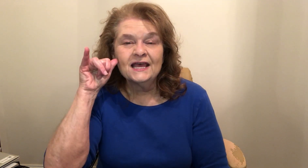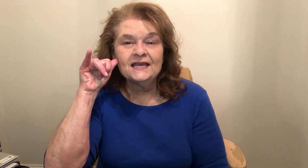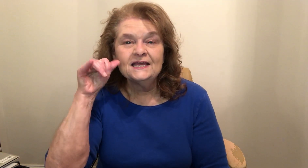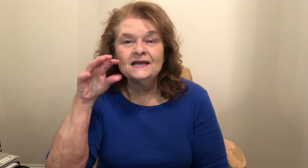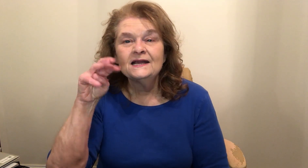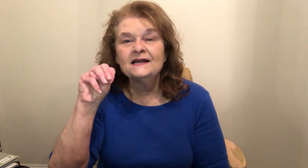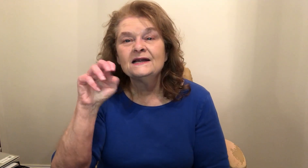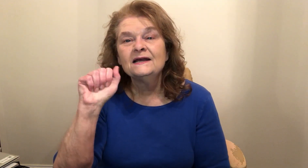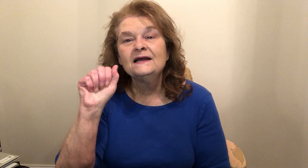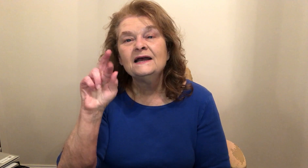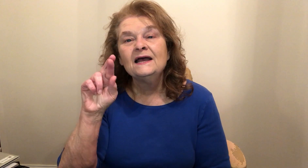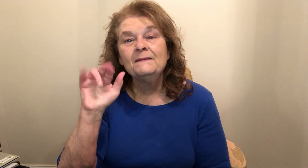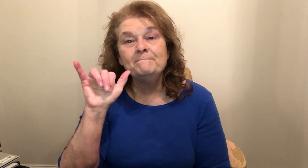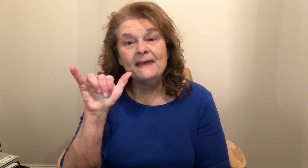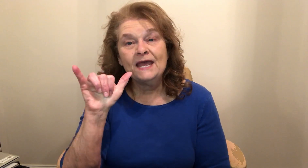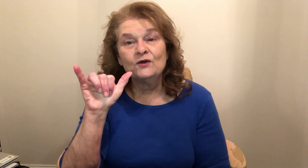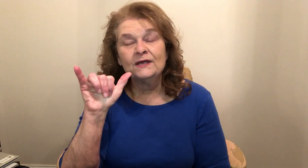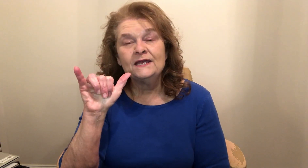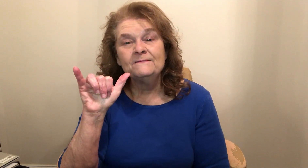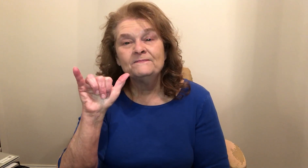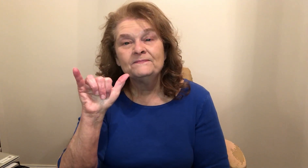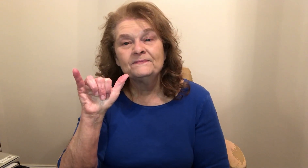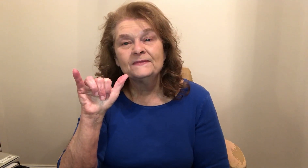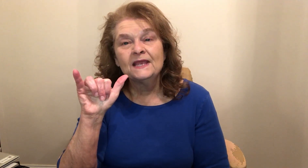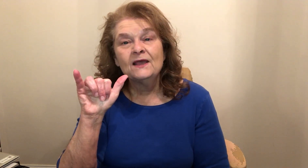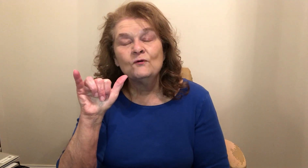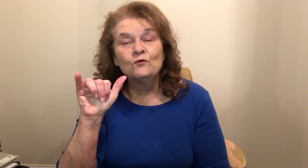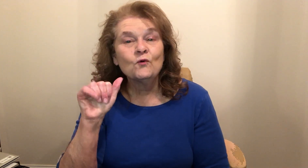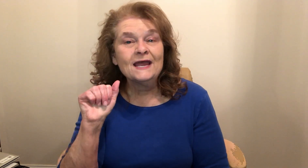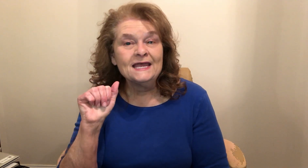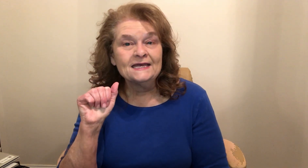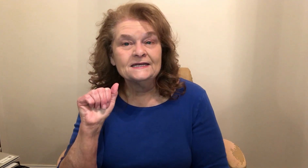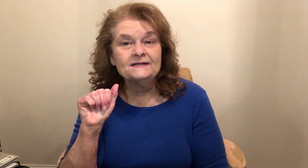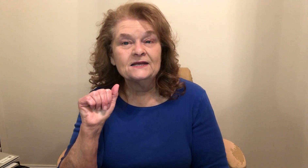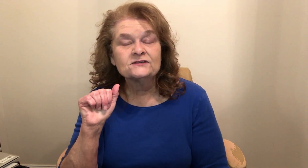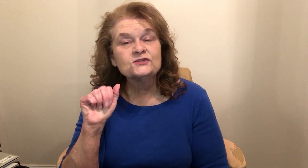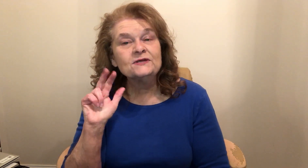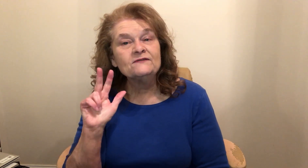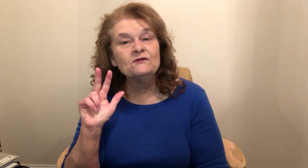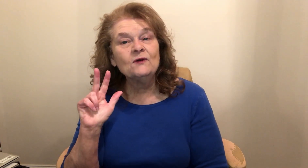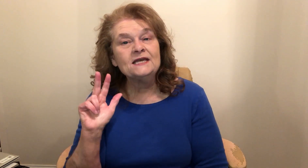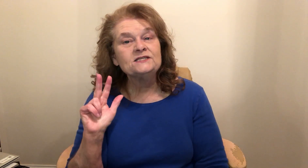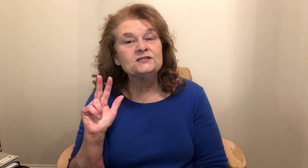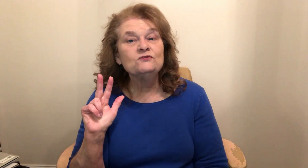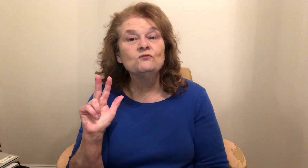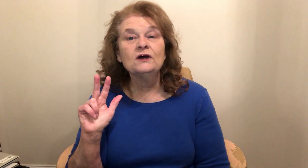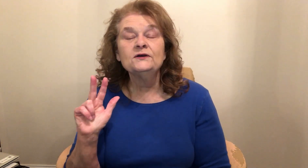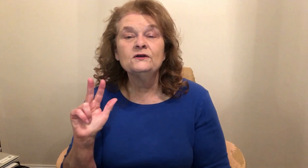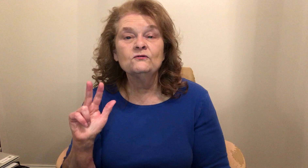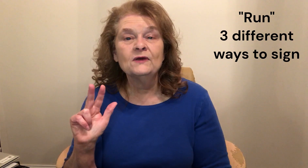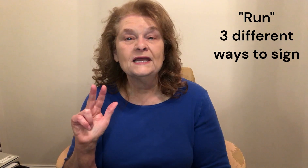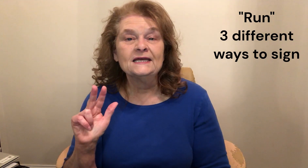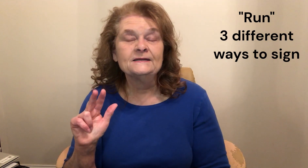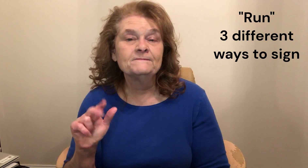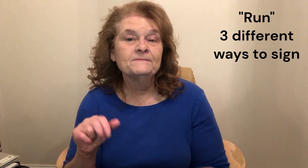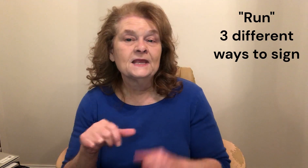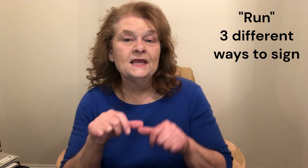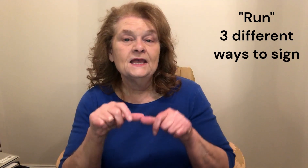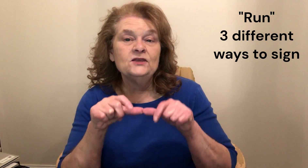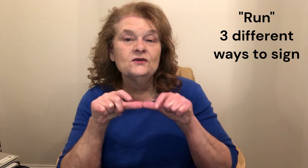Yesterday, Mary ran. Now there's 3 different ways to do run or ran. You can